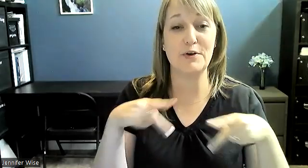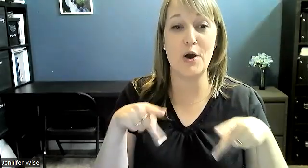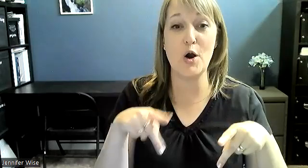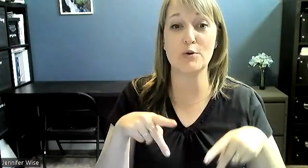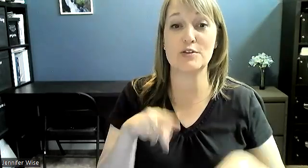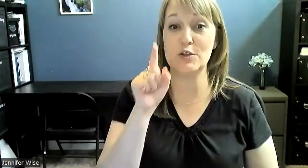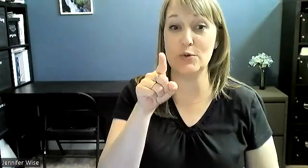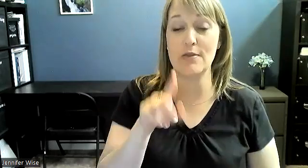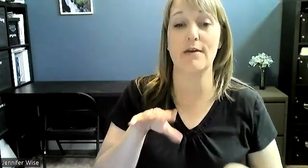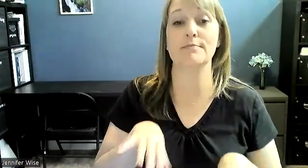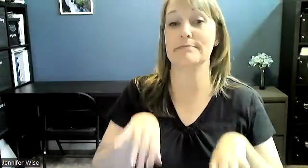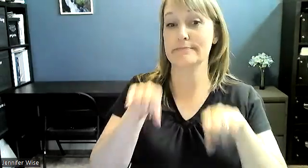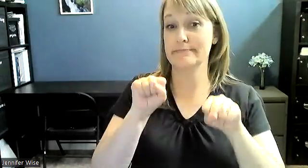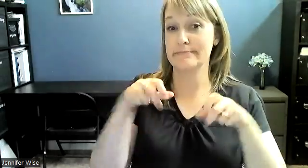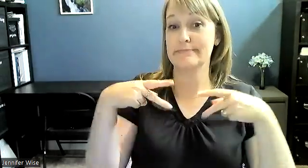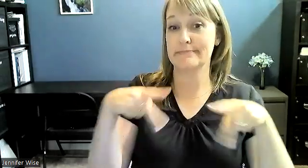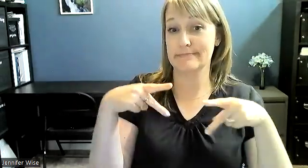the host, you are the